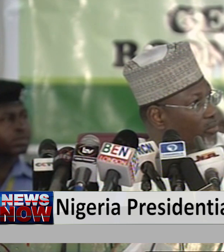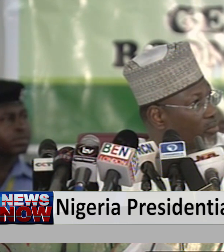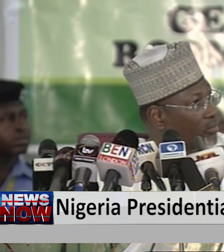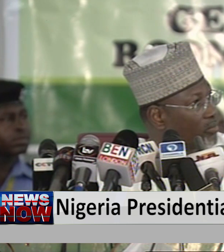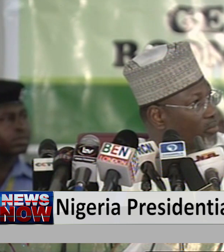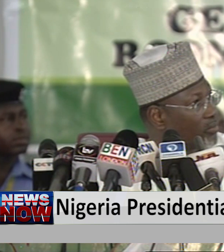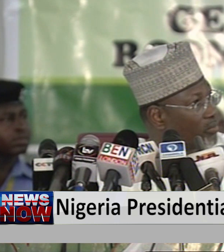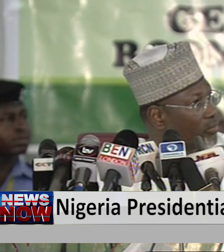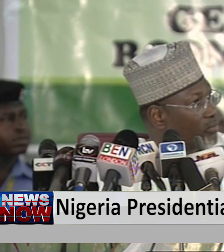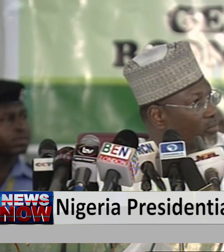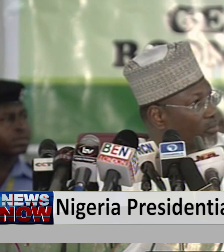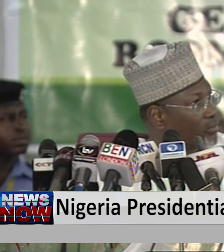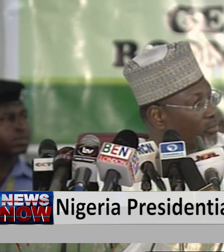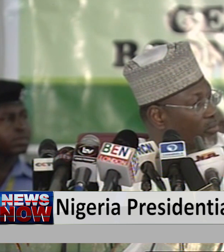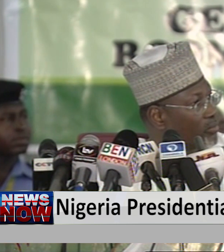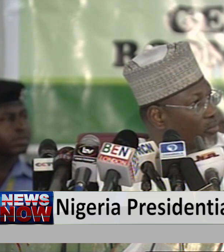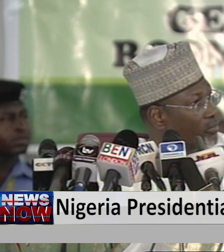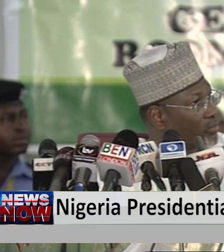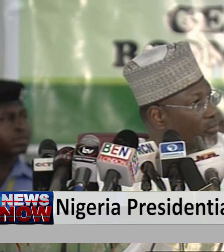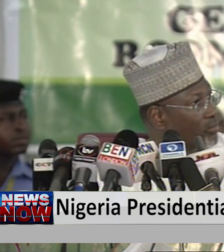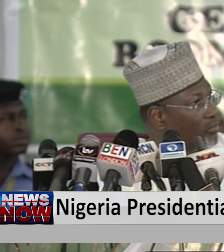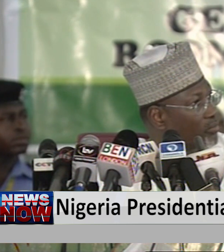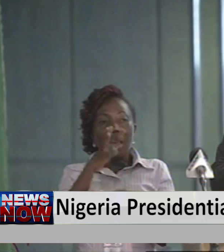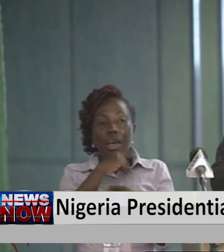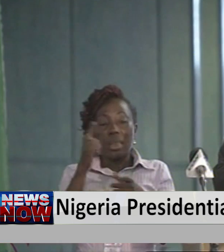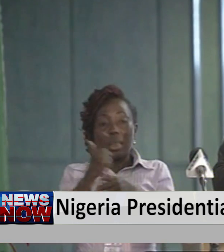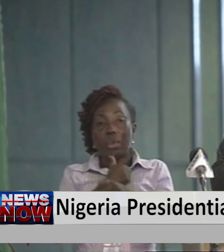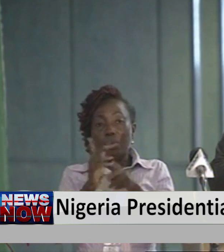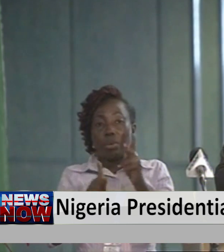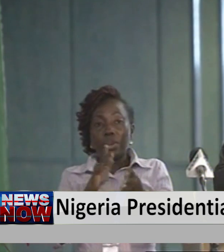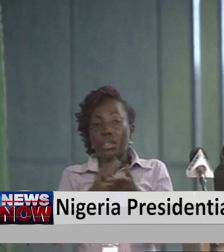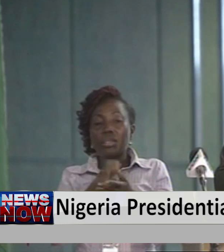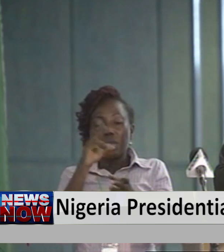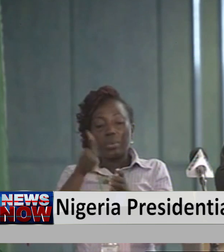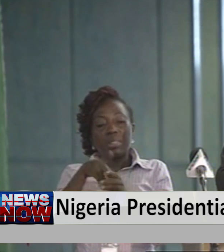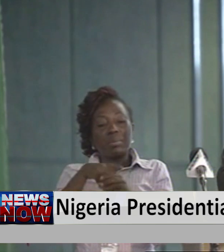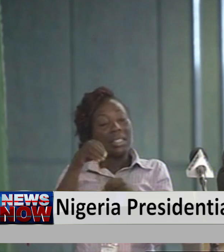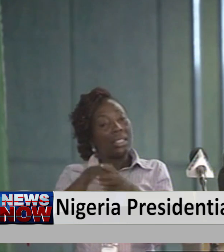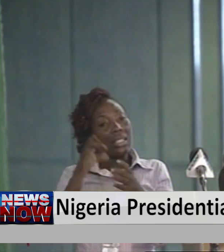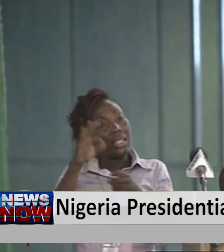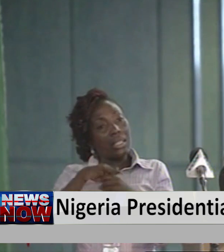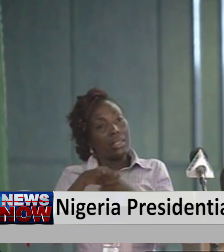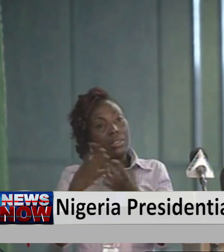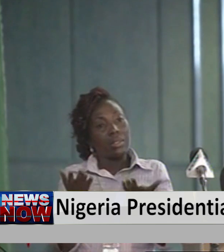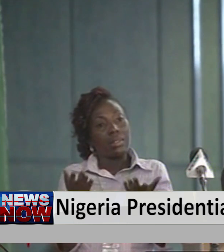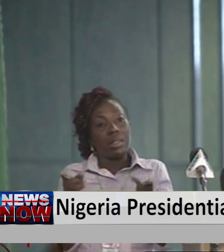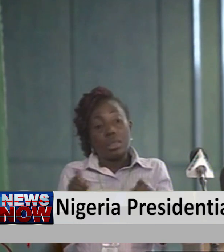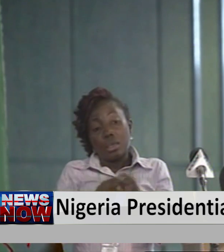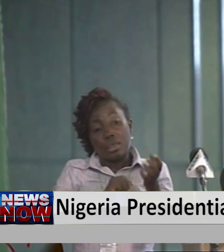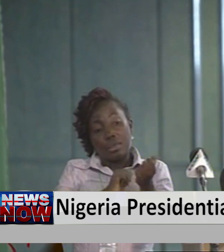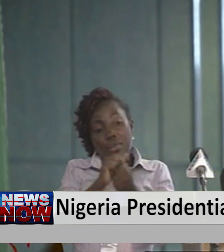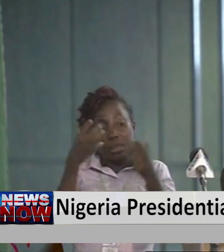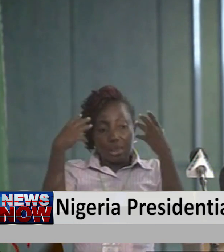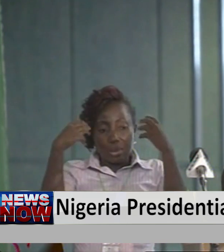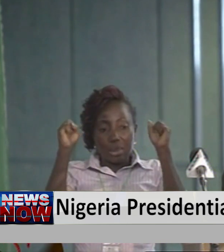like APGA, Labour Party, that did not participate in the election as far as